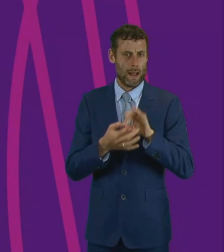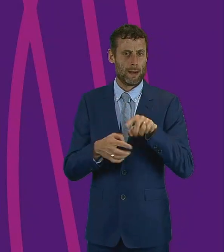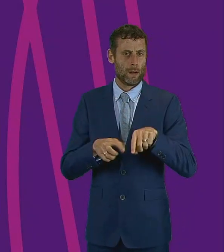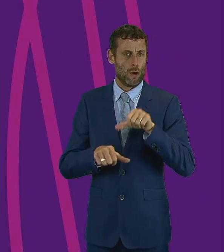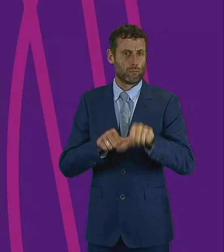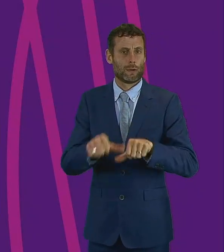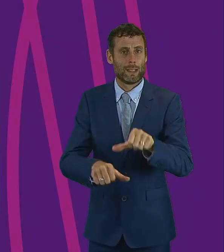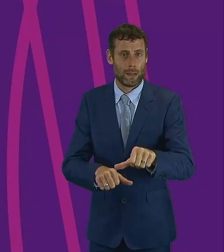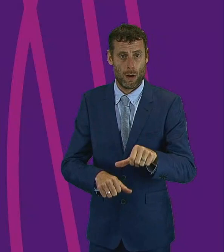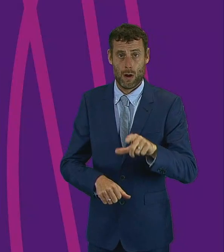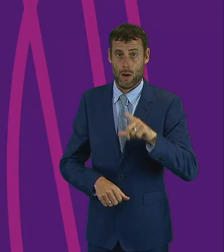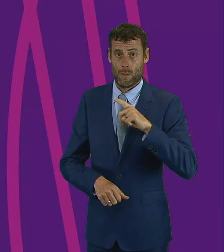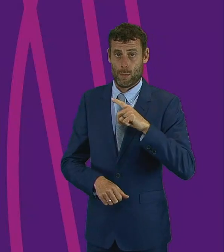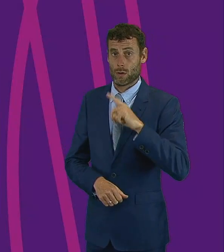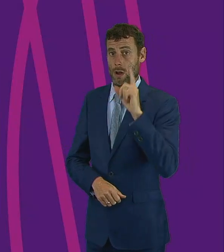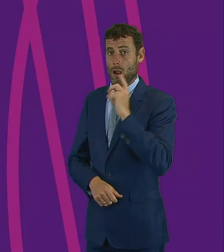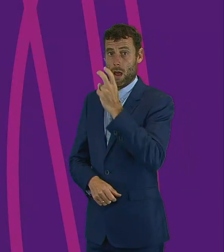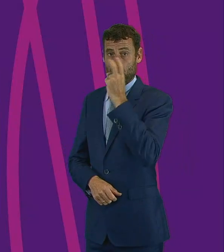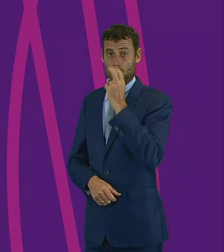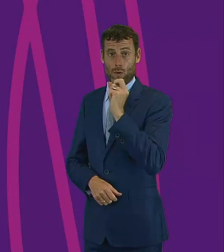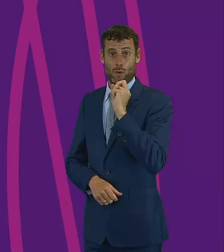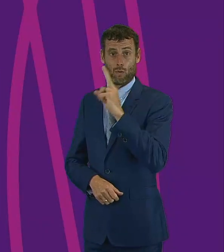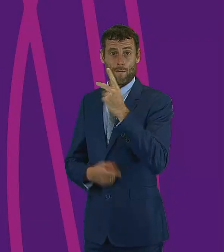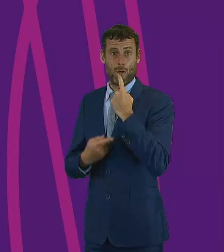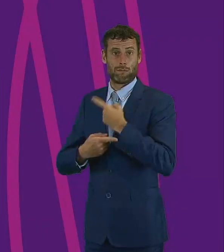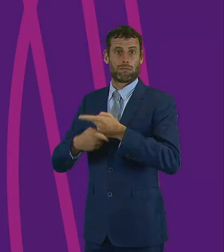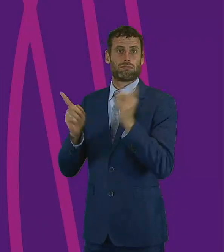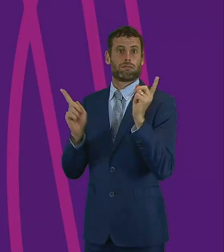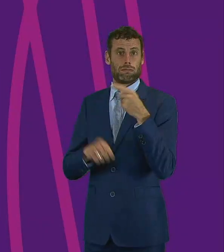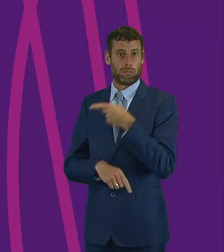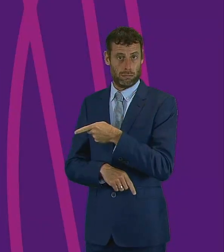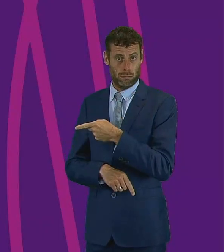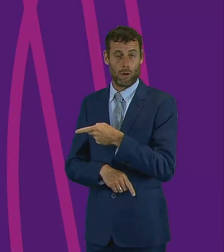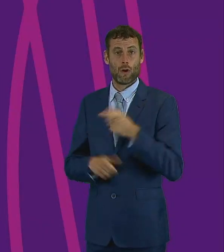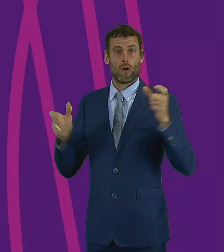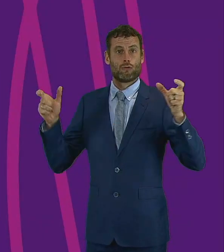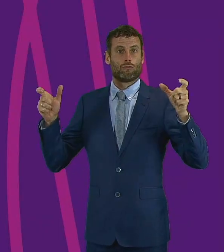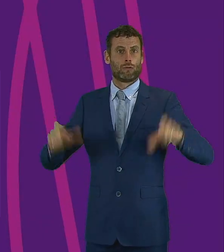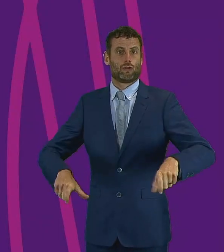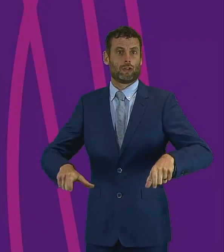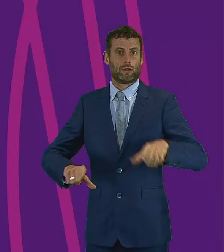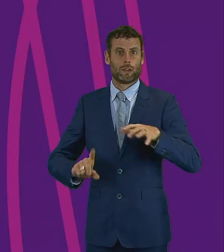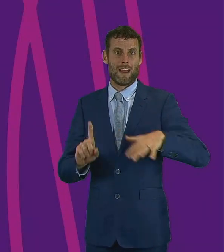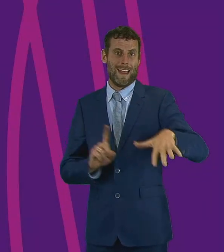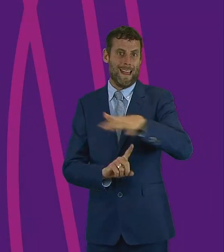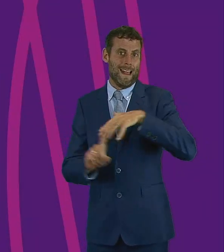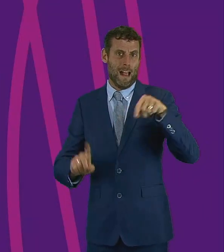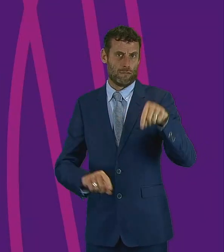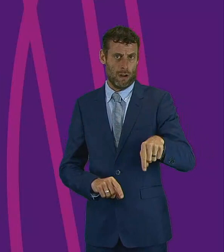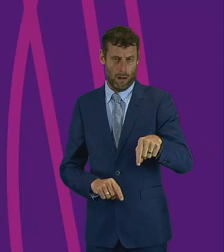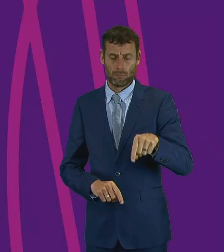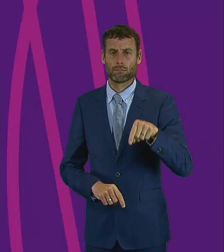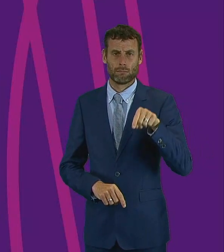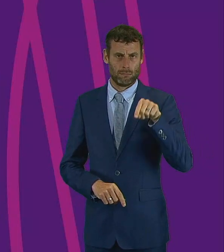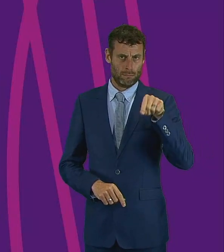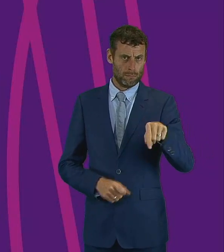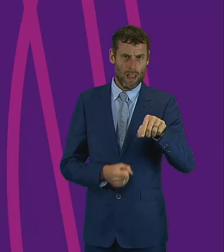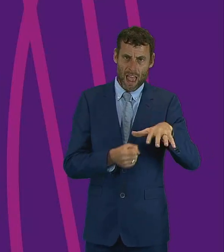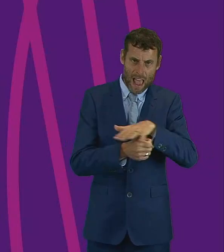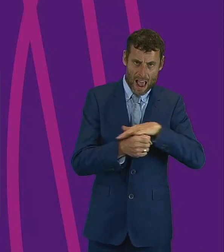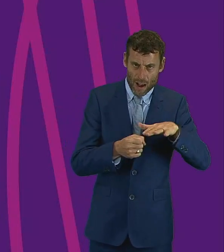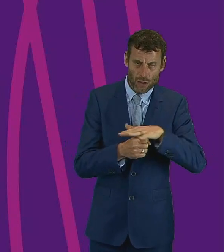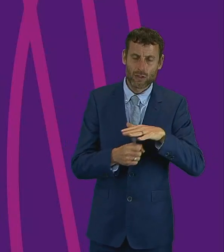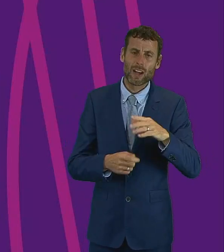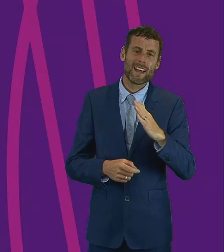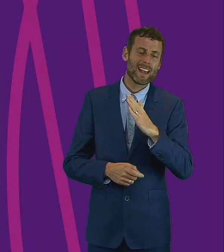announced at midnight last night she was imposing restrictions on people who reside in the local government areas of